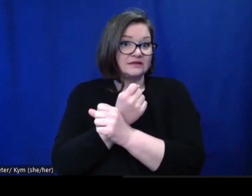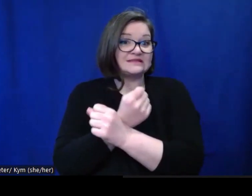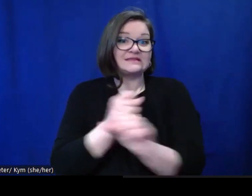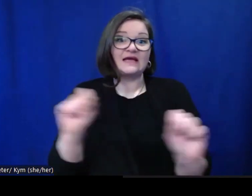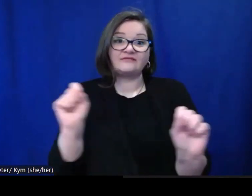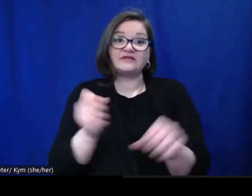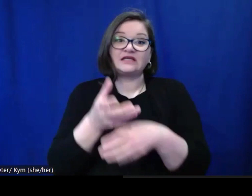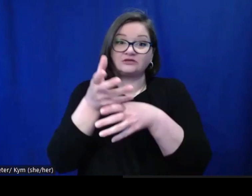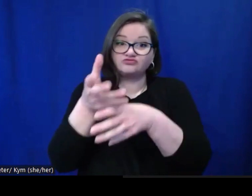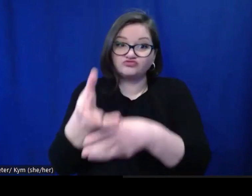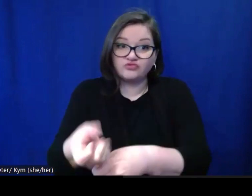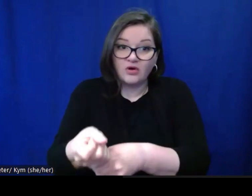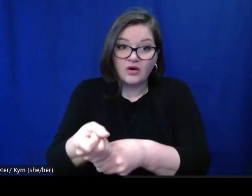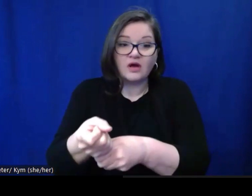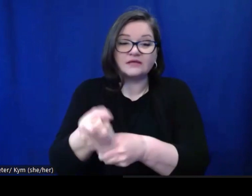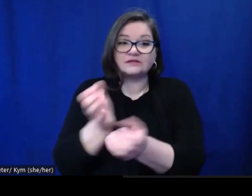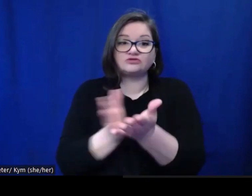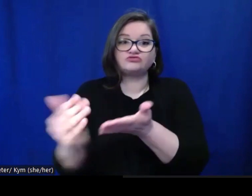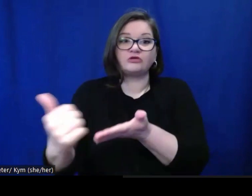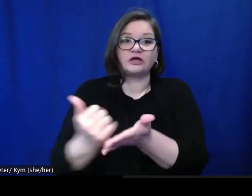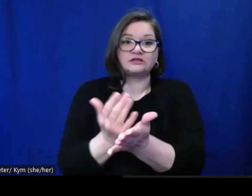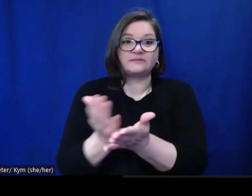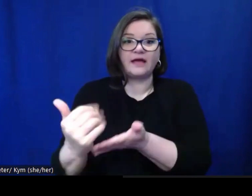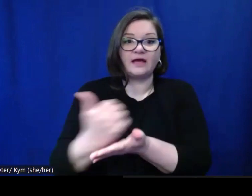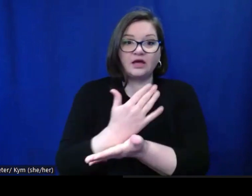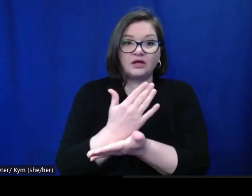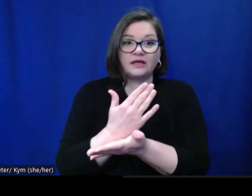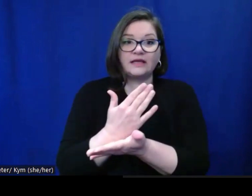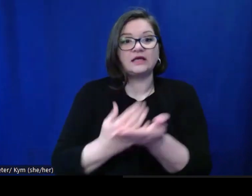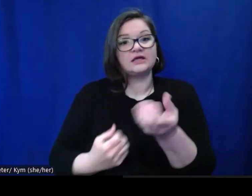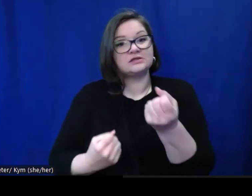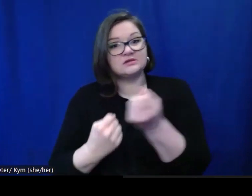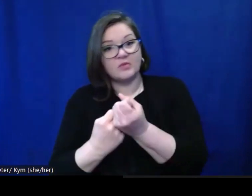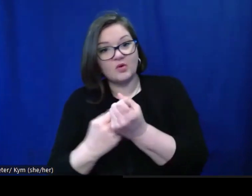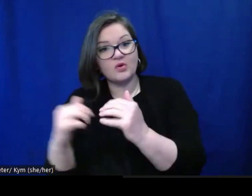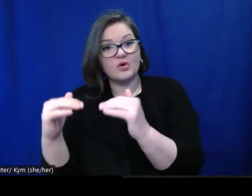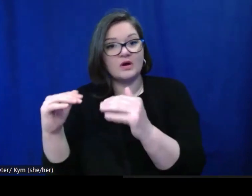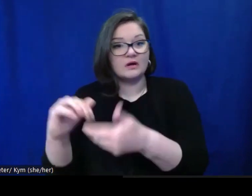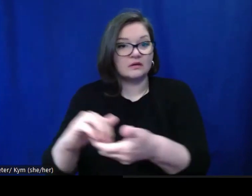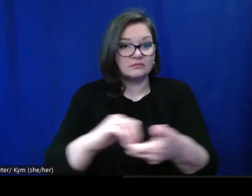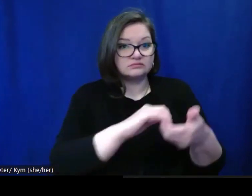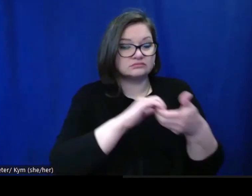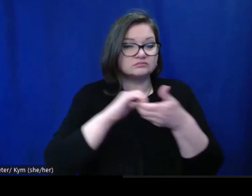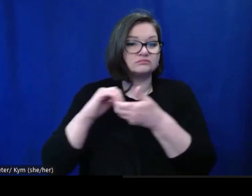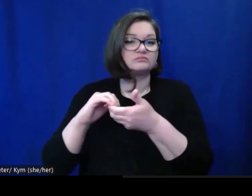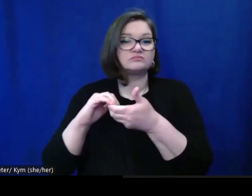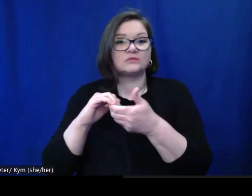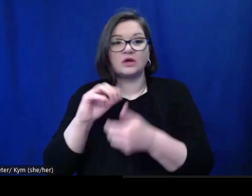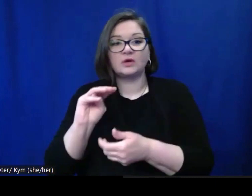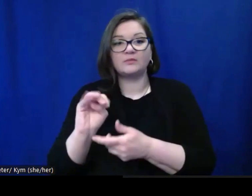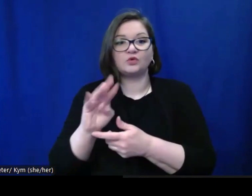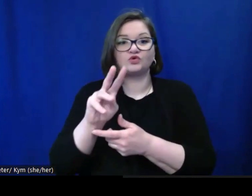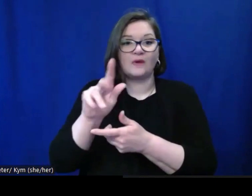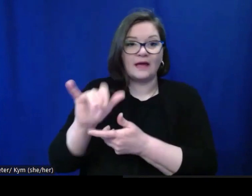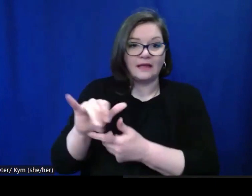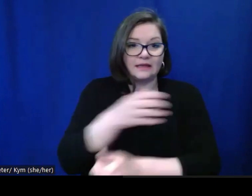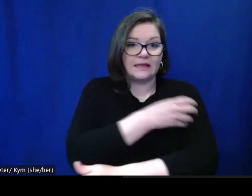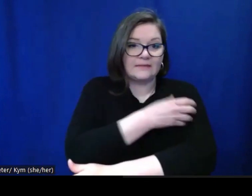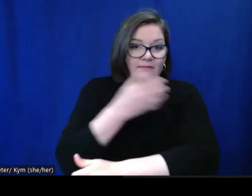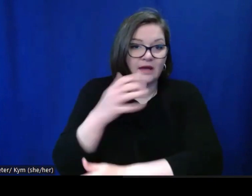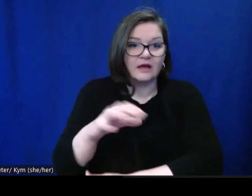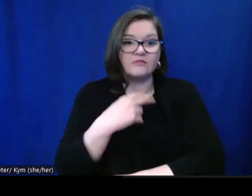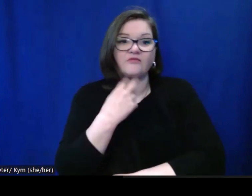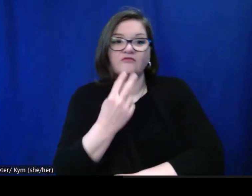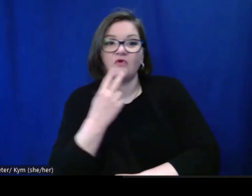peer support, collaboration, and mutuality, empowerment, voice, and choice, and cultural, historical, and